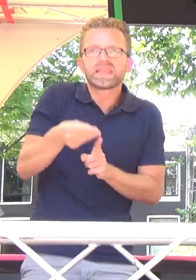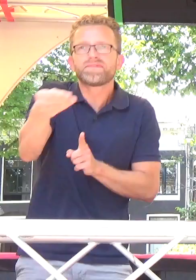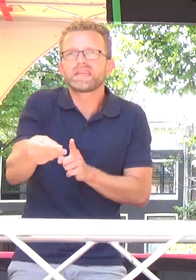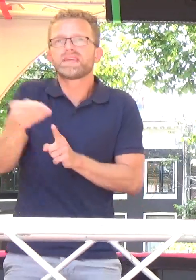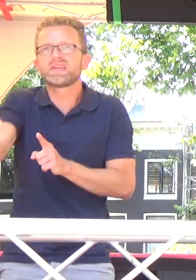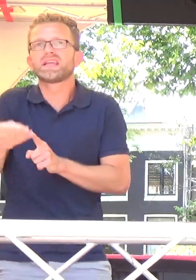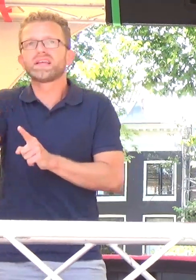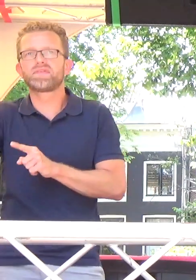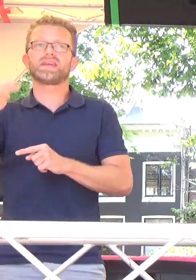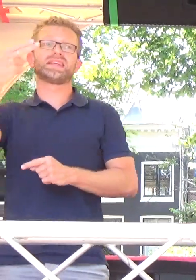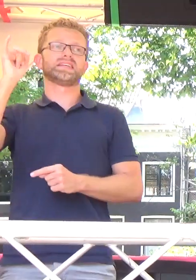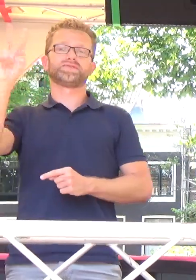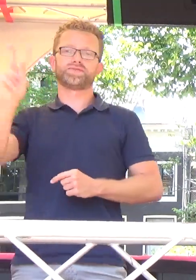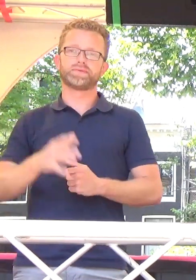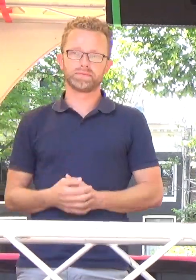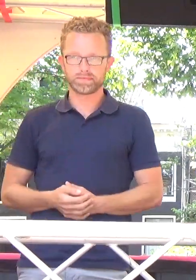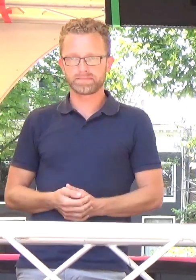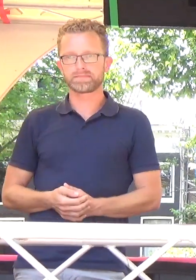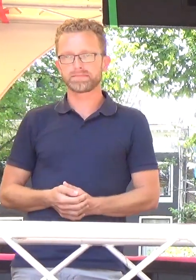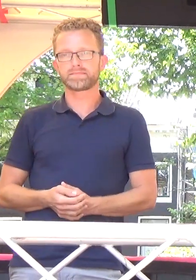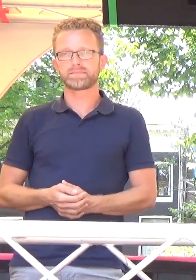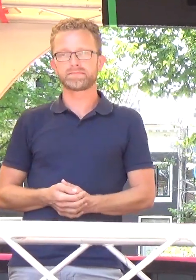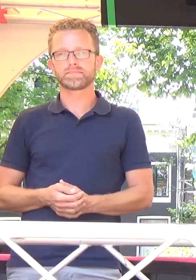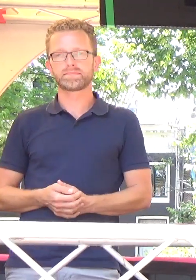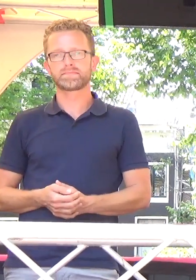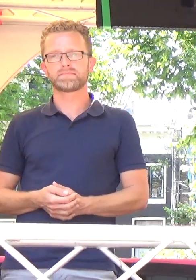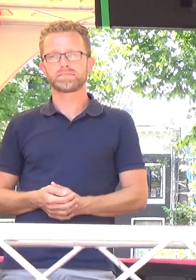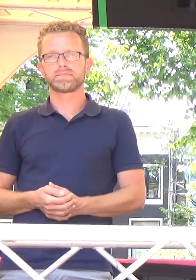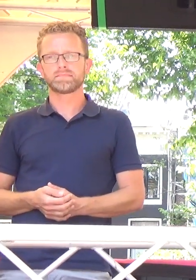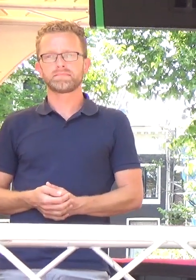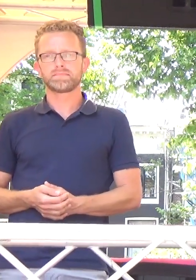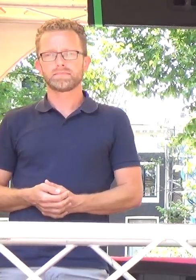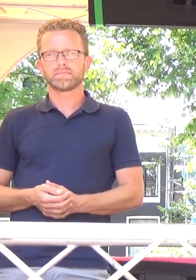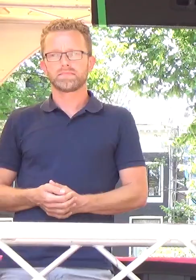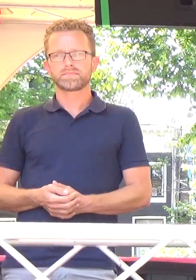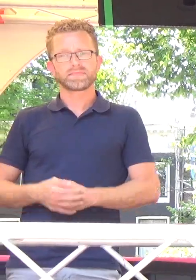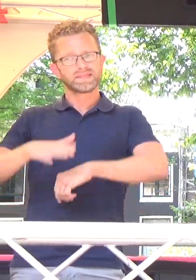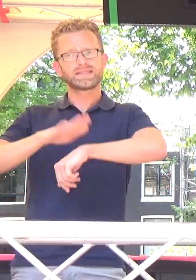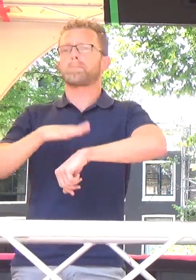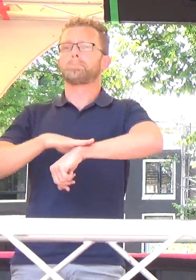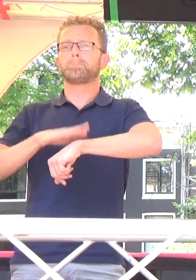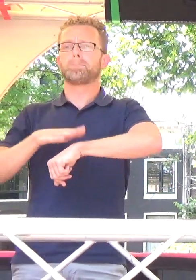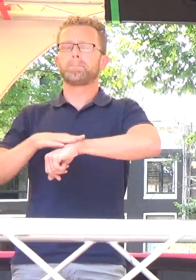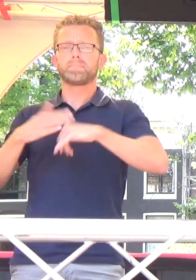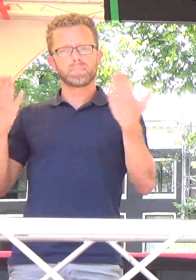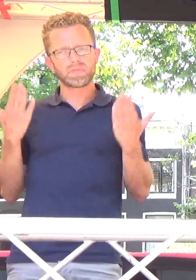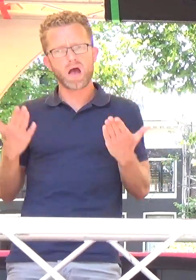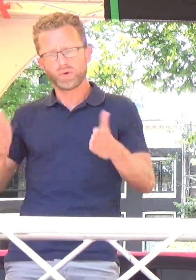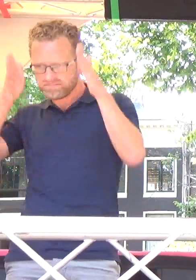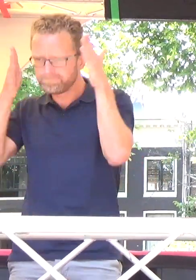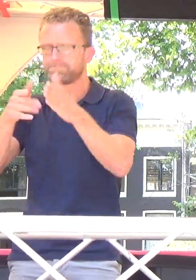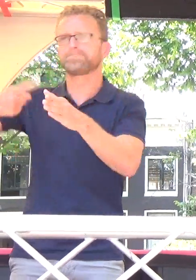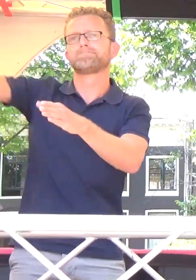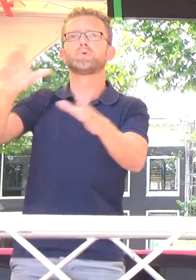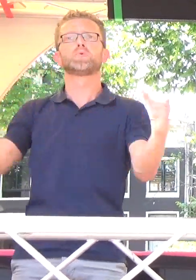So, I think it's time that we put these girls at the center of attention and give them, like all